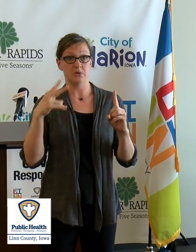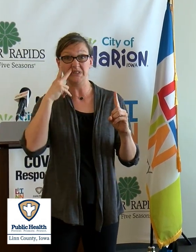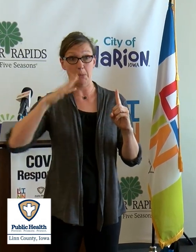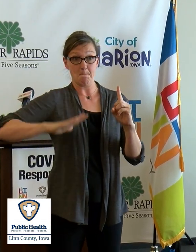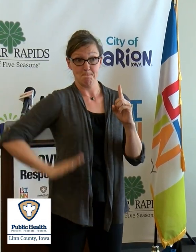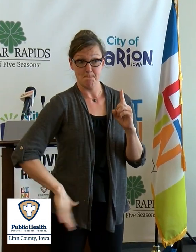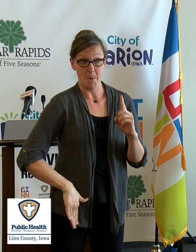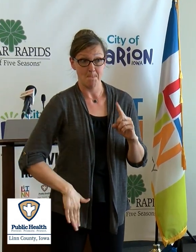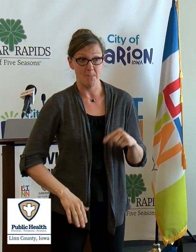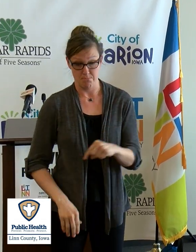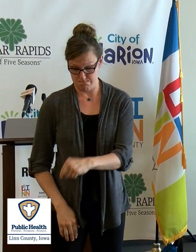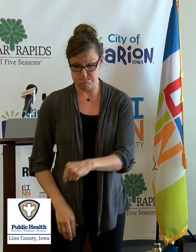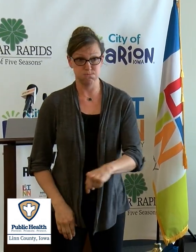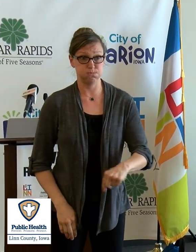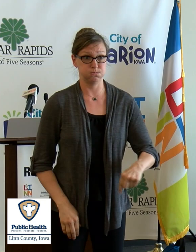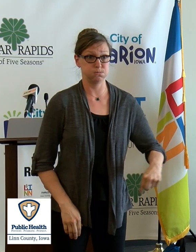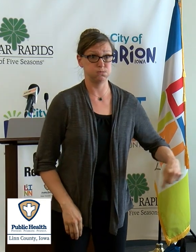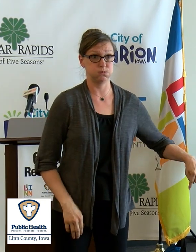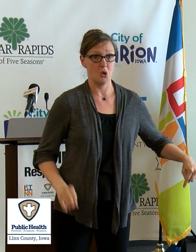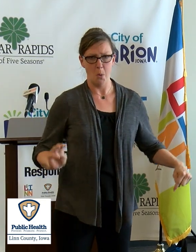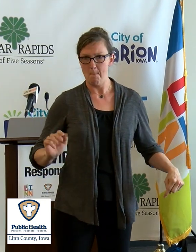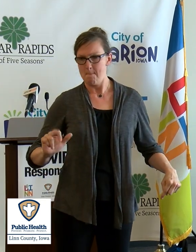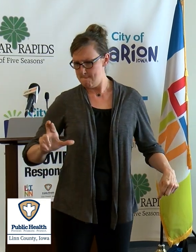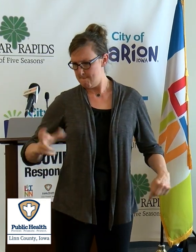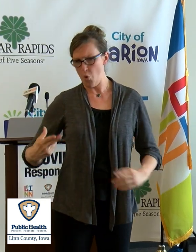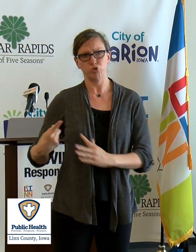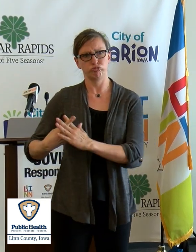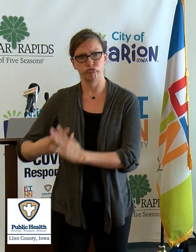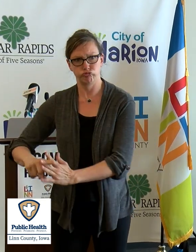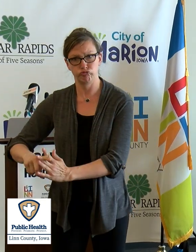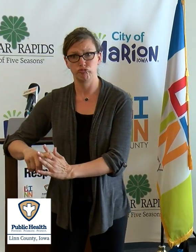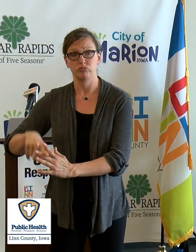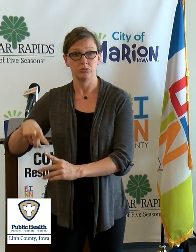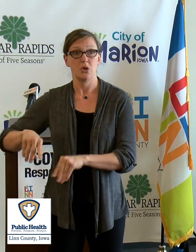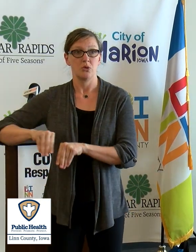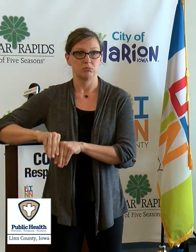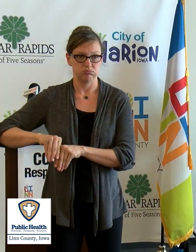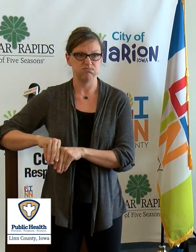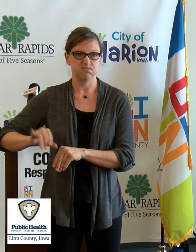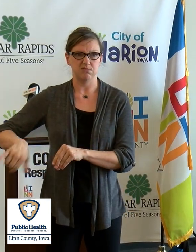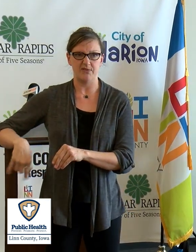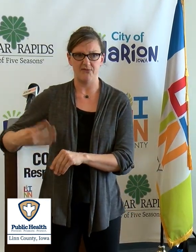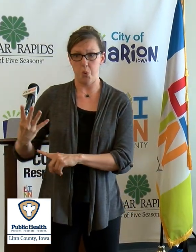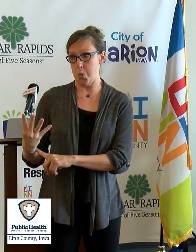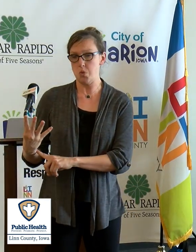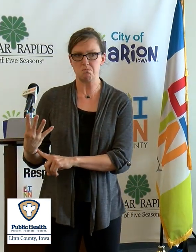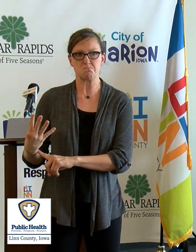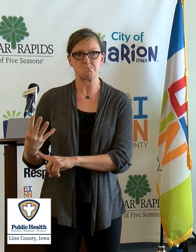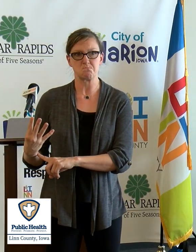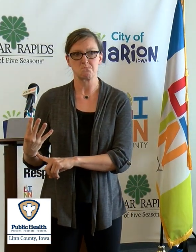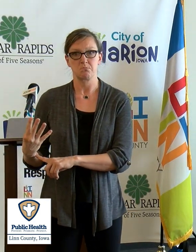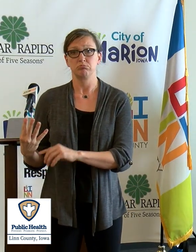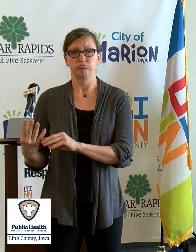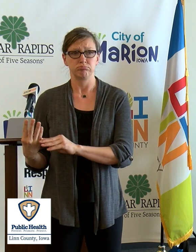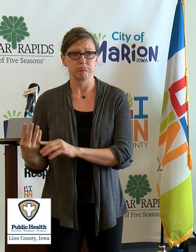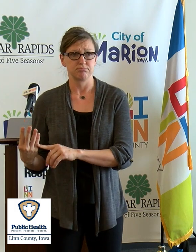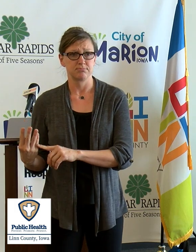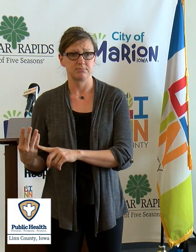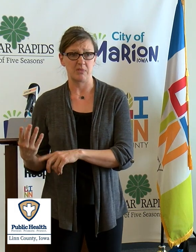find March 20th. And around about that time, we had 4 confirmed cases of COVID-19 in Linn